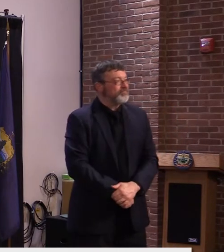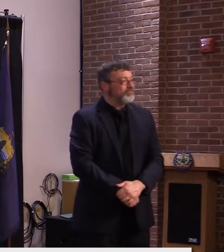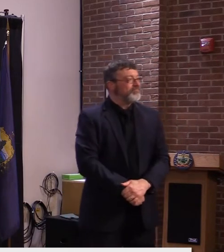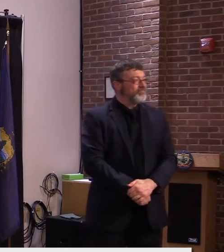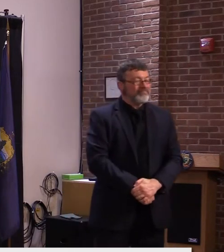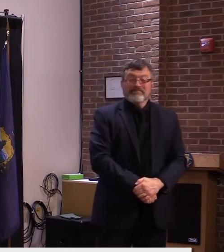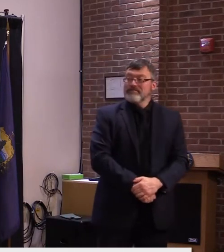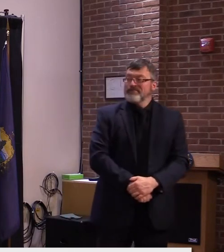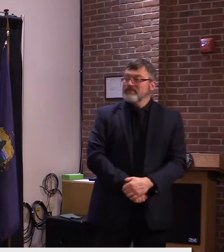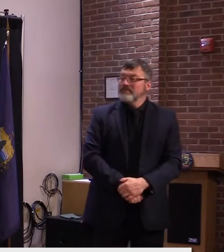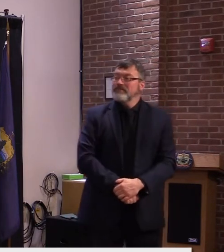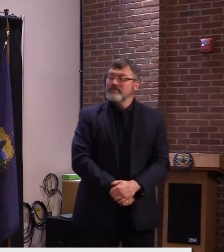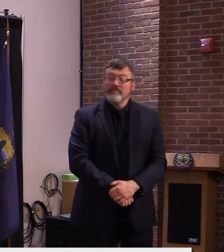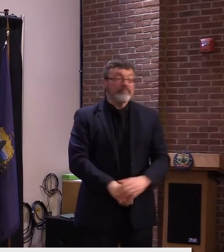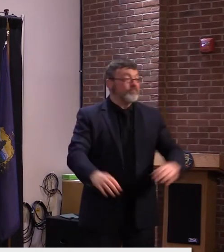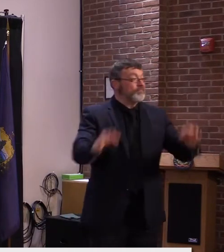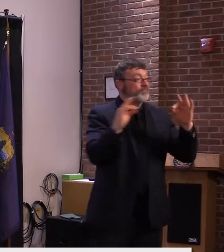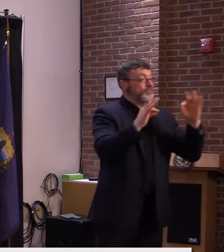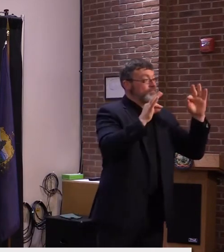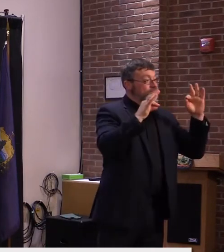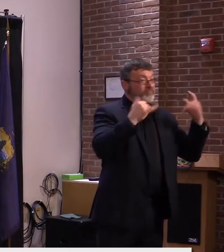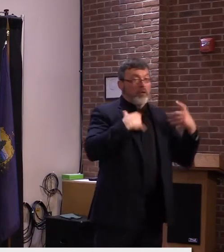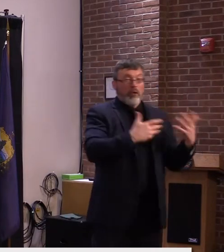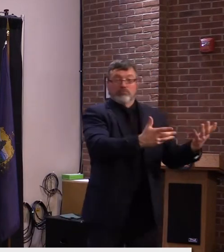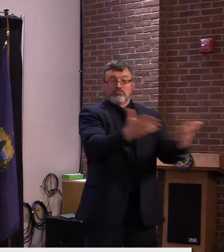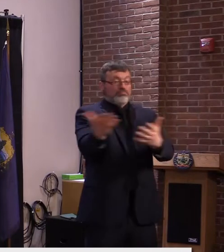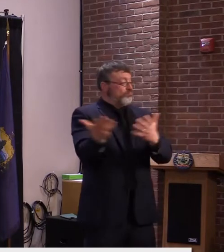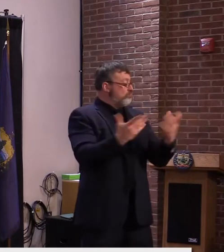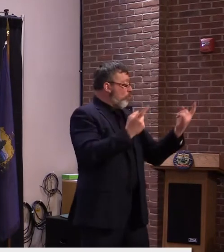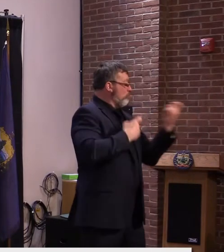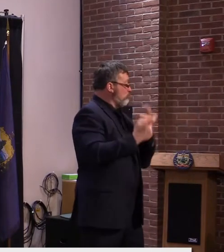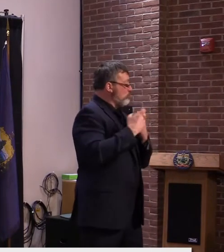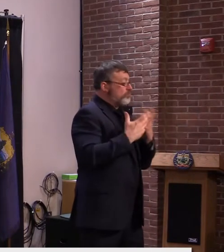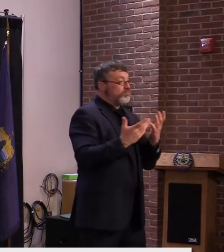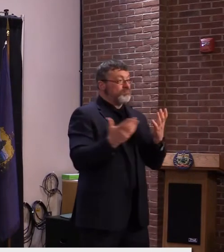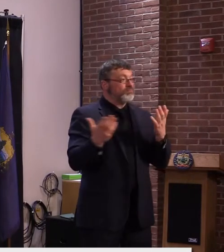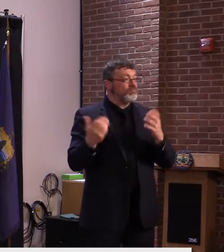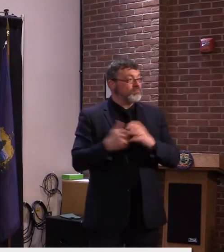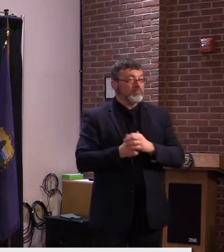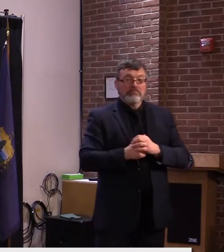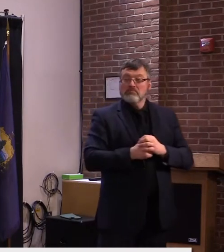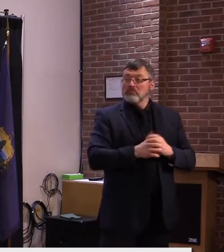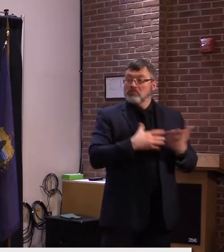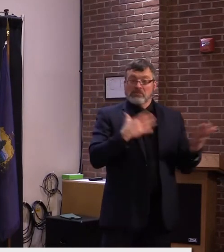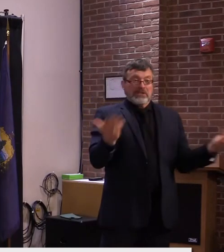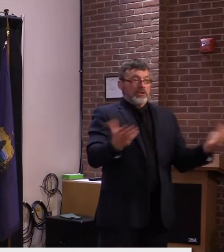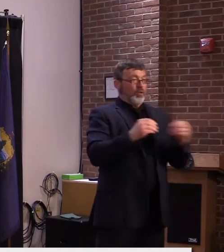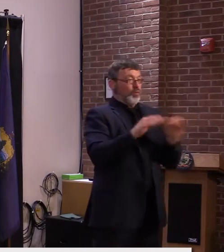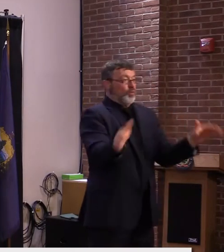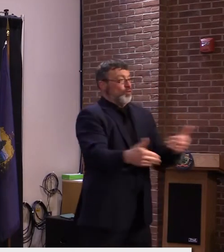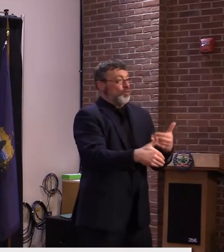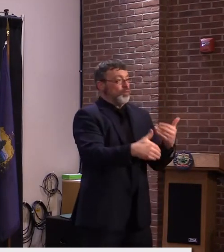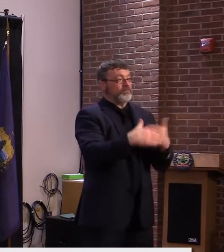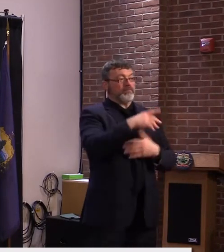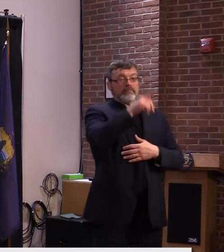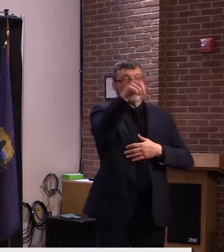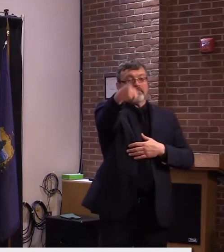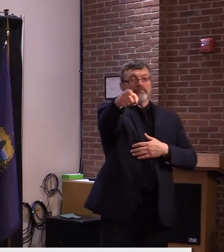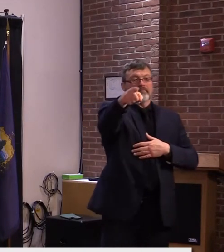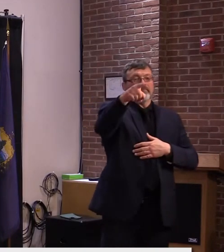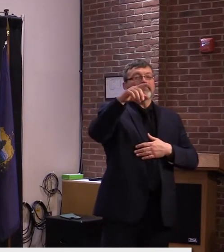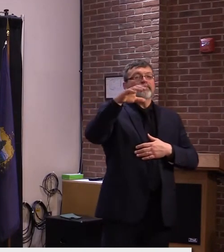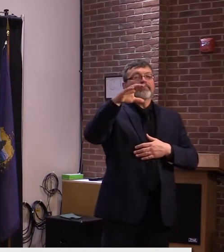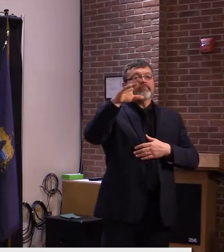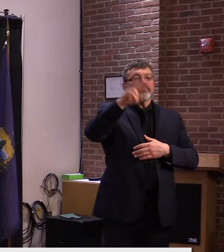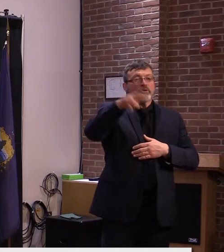Thank you, Dr. Levine. We'll now open it up to questions. Starting with folks in the room. Governor Scott, as governors along the East Coast,